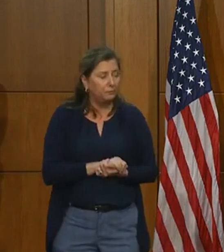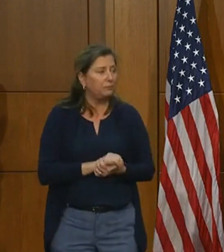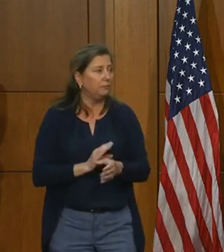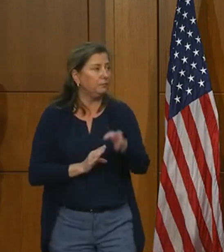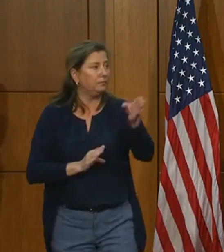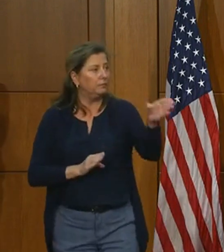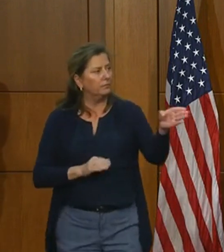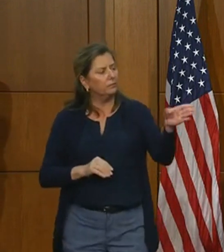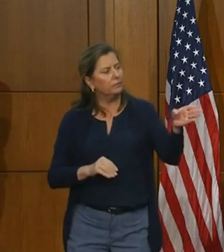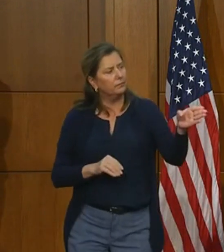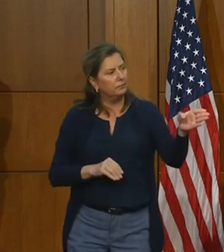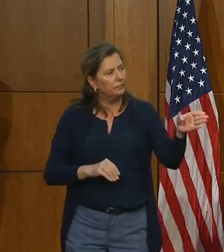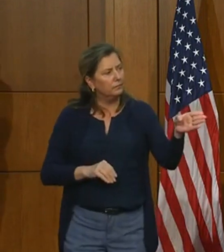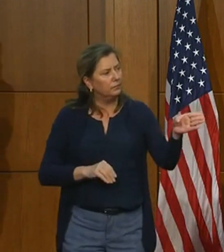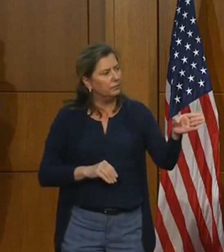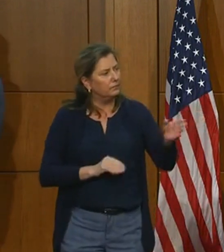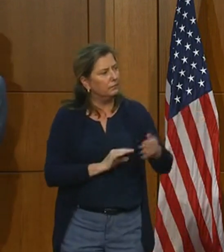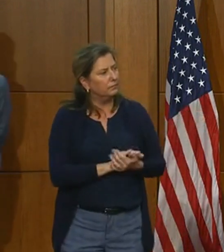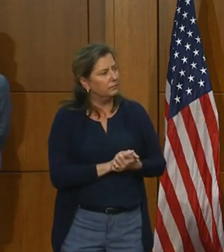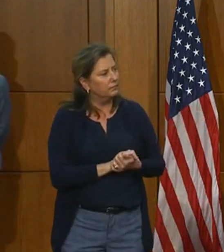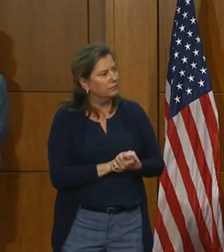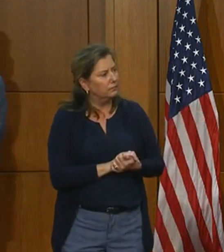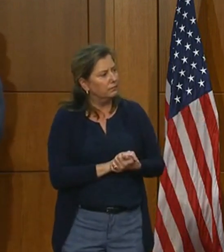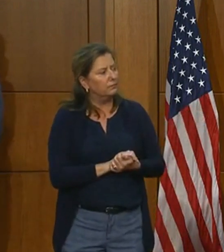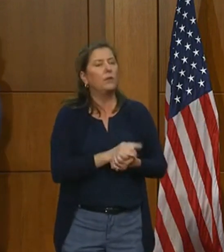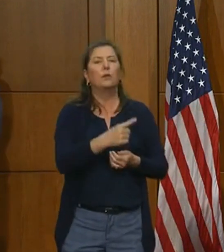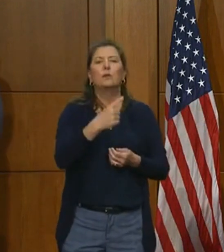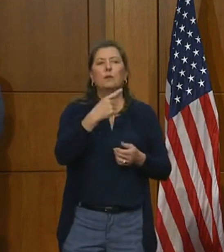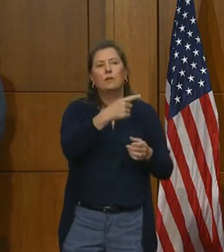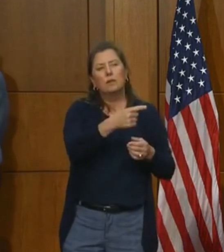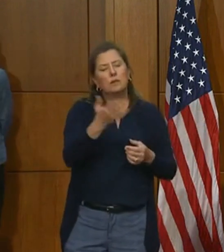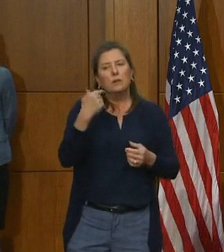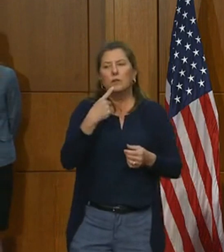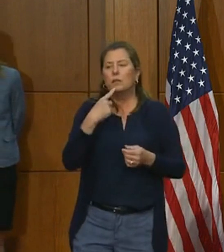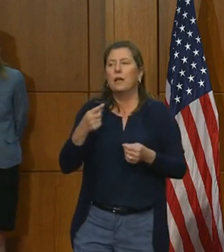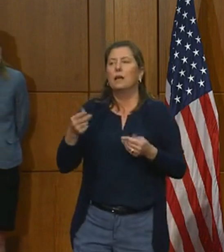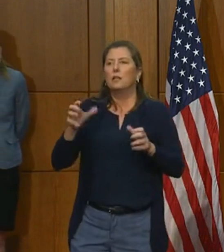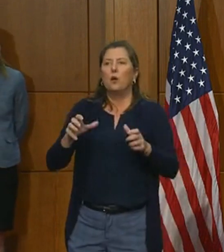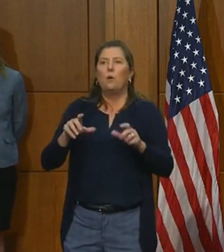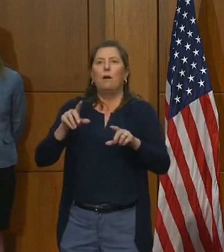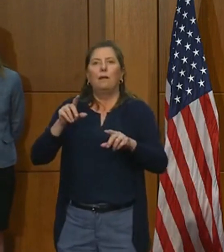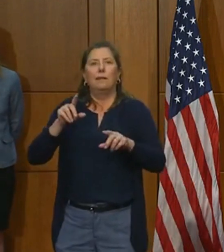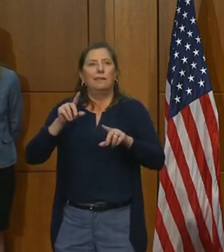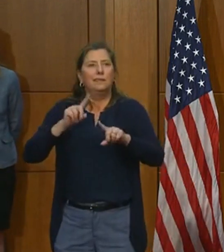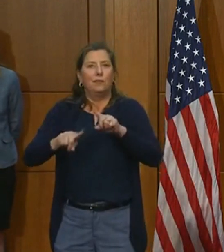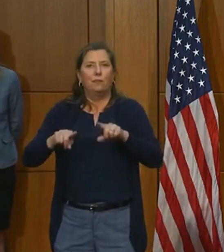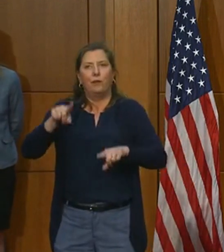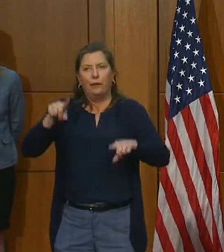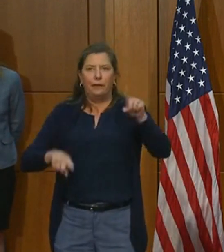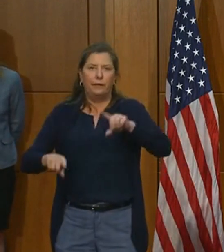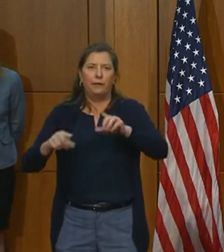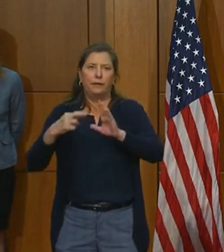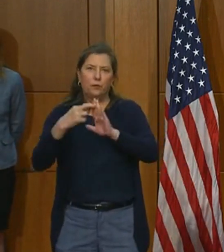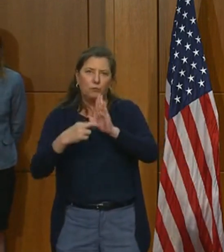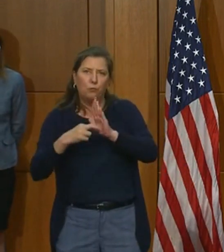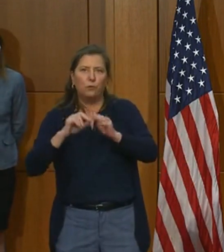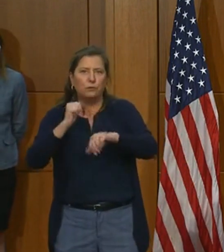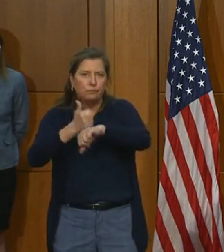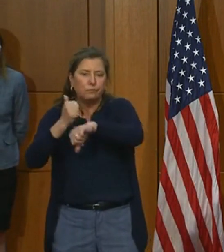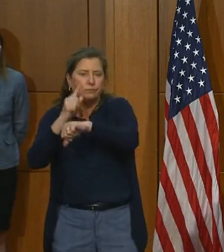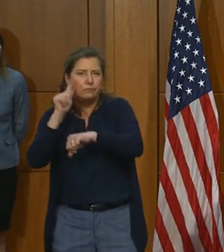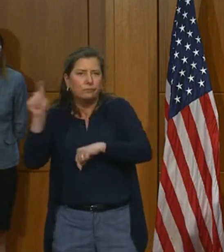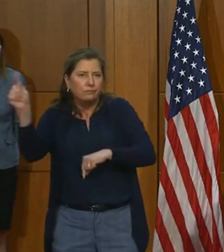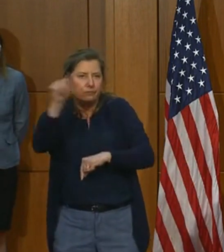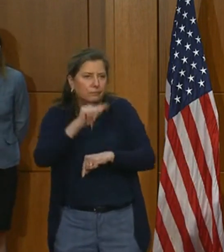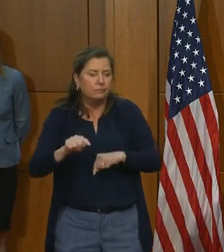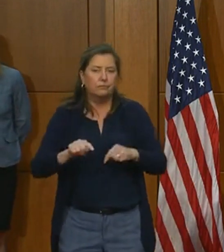Governor, you said you don't want a piecemeal of restrictions from county to county and place to place. And also, as we've said many times, we're dealing with a virus